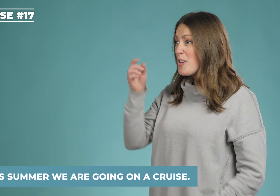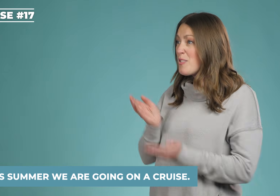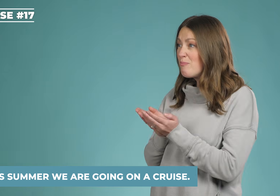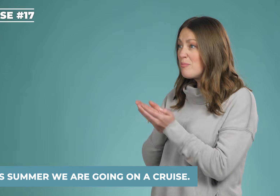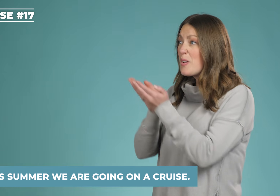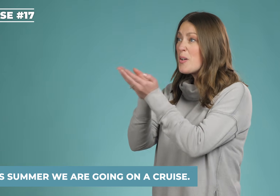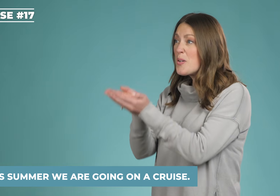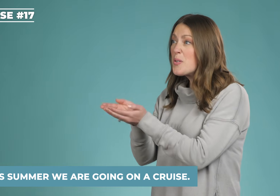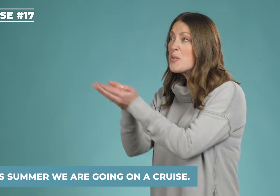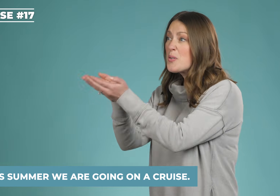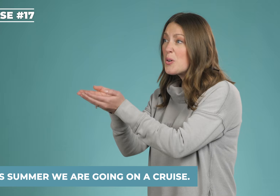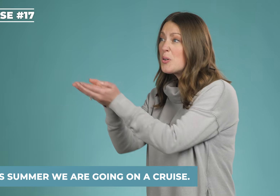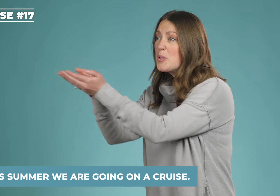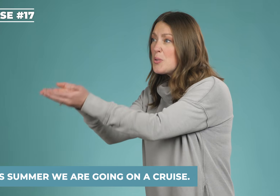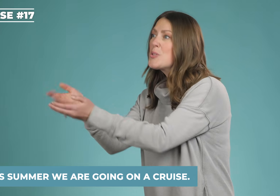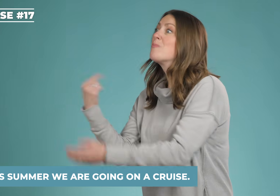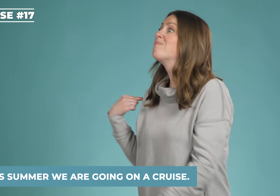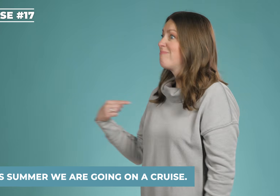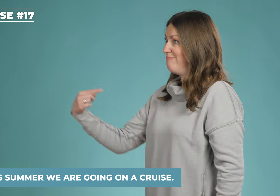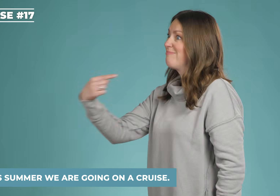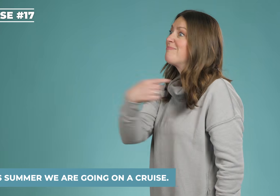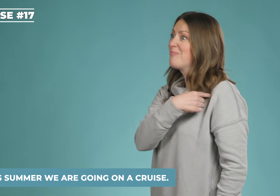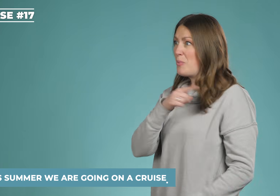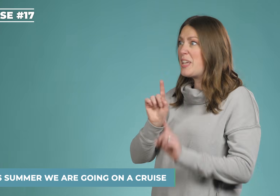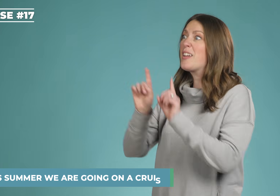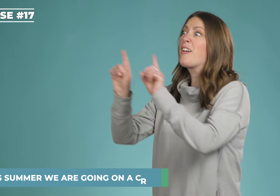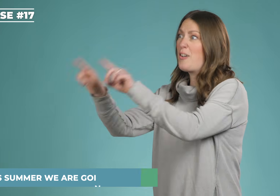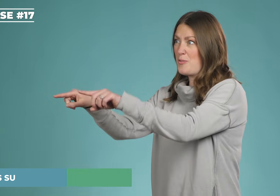Summer, cruise, we go.